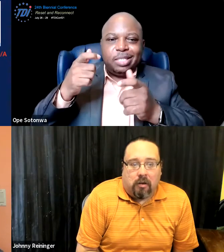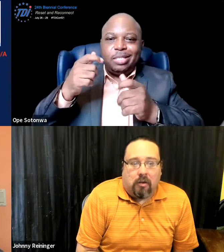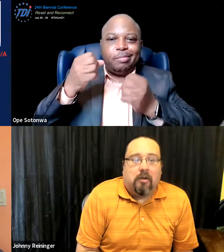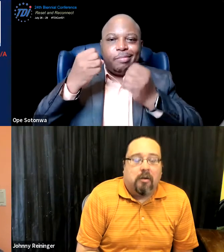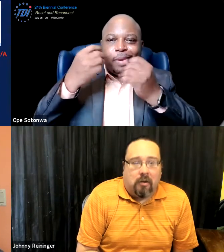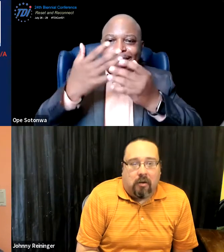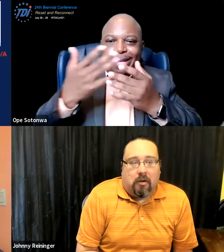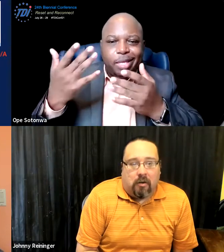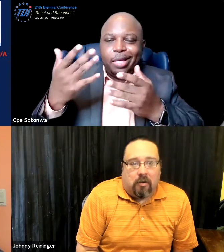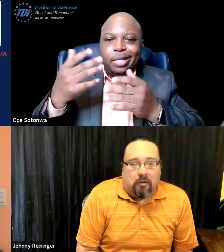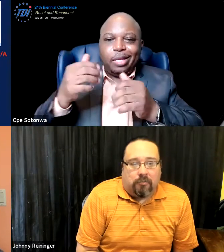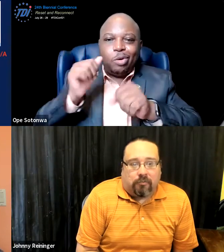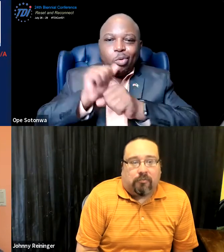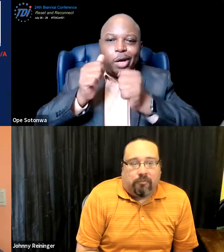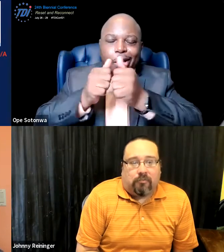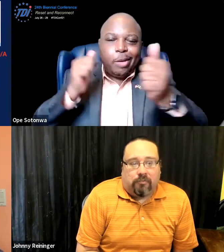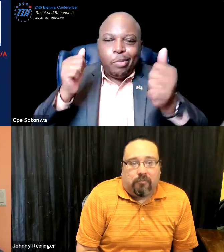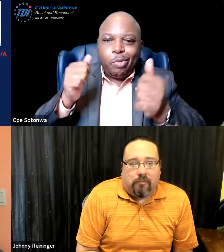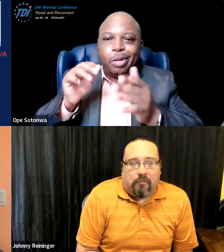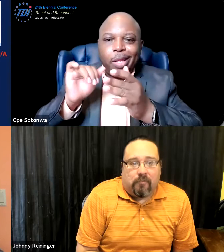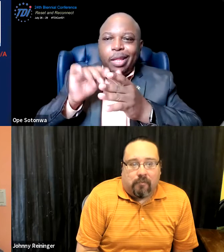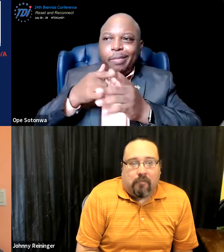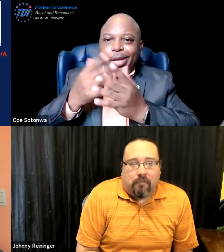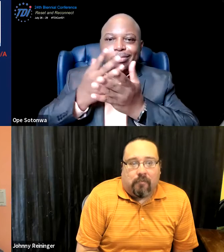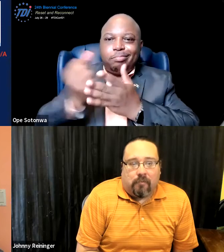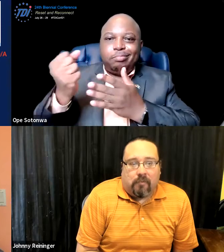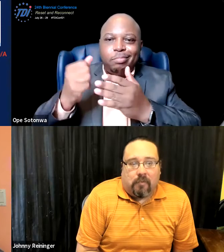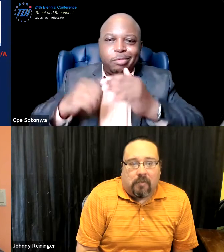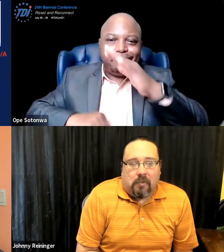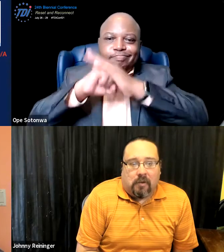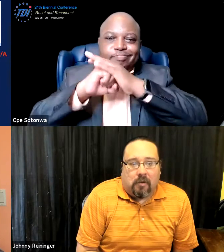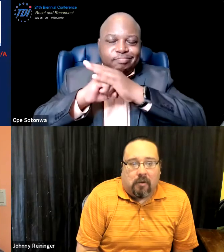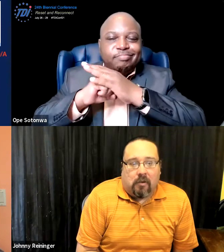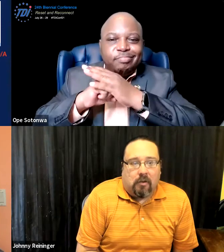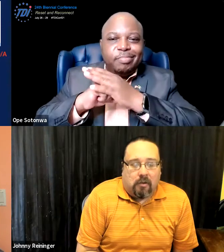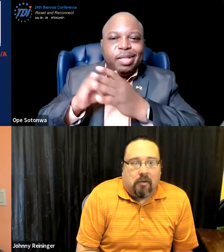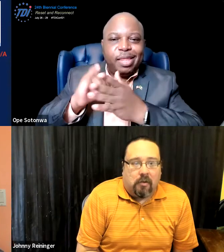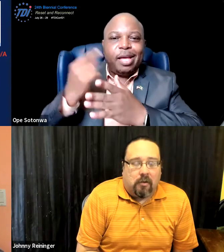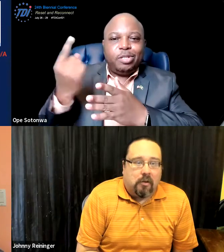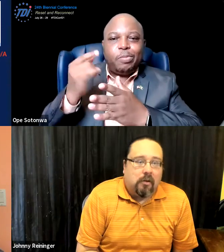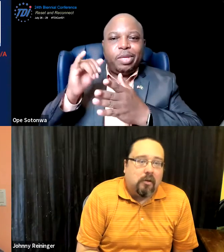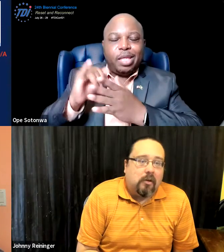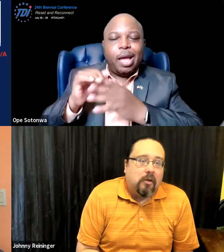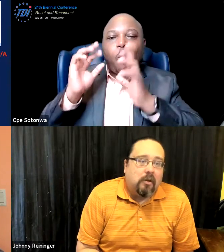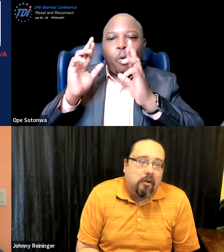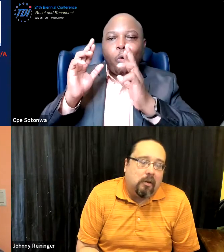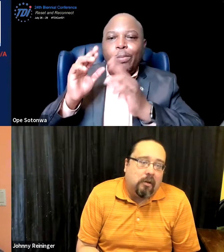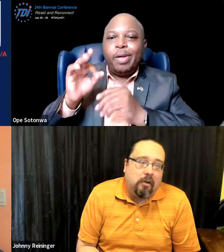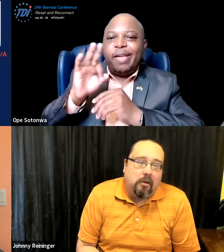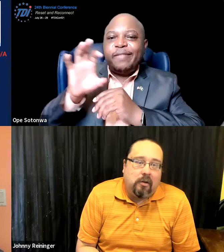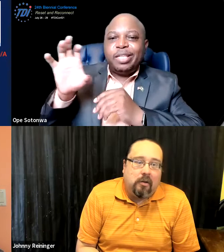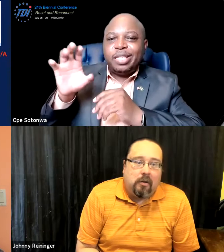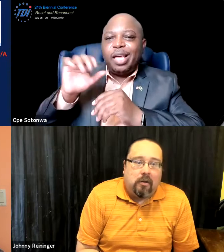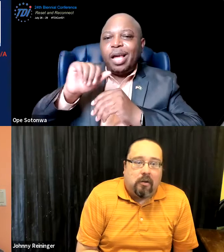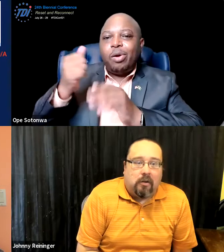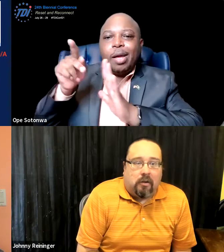needs. Technology is requiring high-speed internet and a variety of other things for us to work remotely. And there's a capacity with Lifeline, and that's